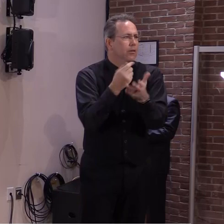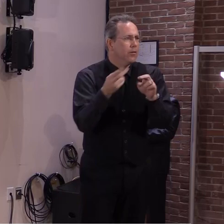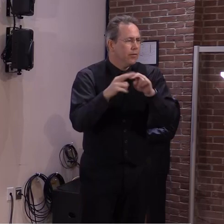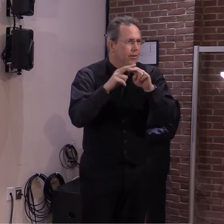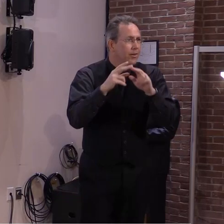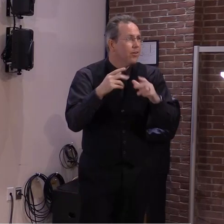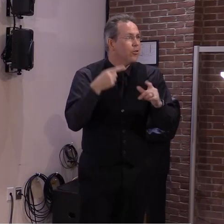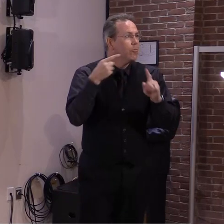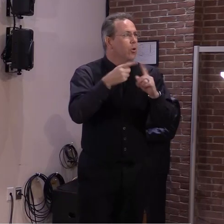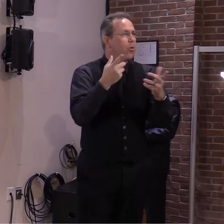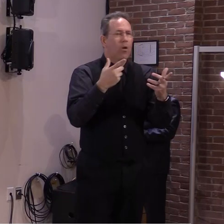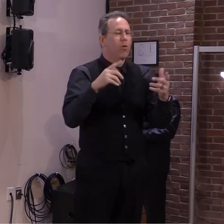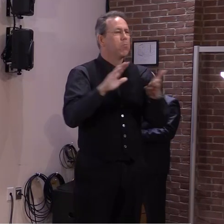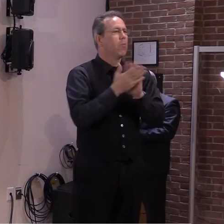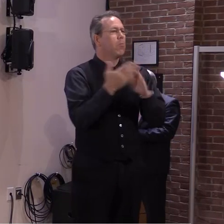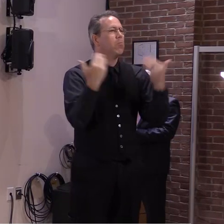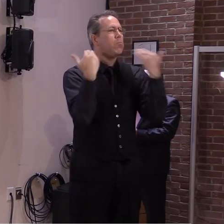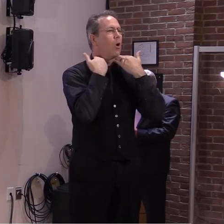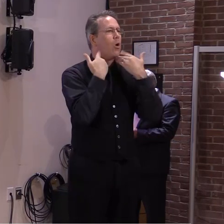have the money to do so,